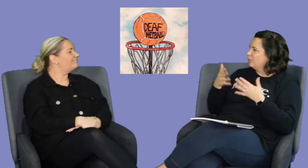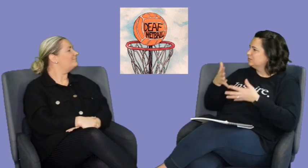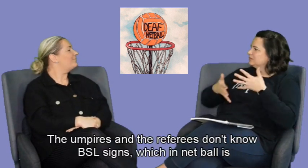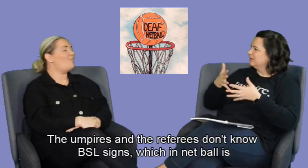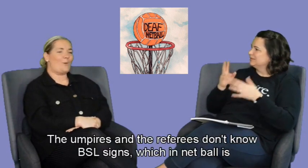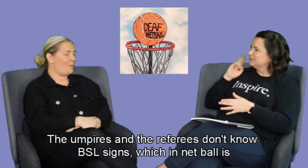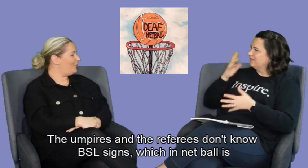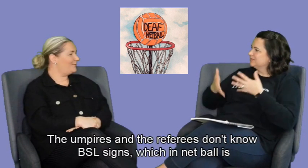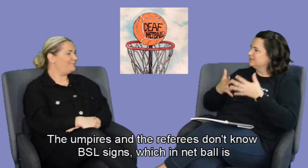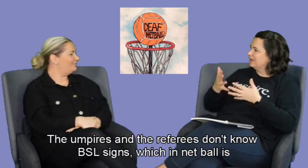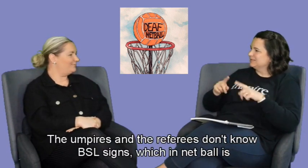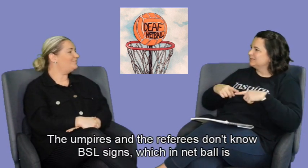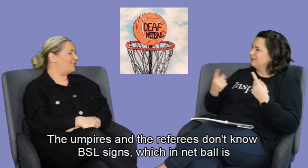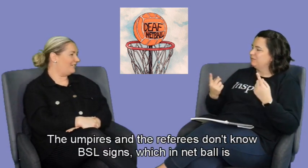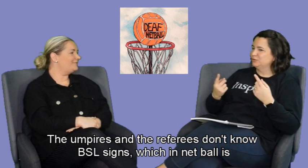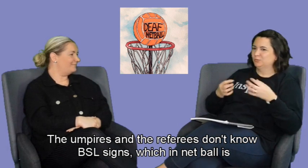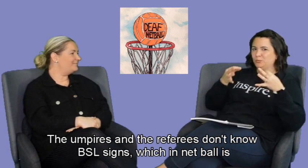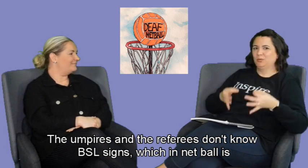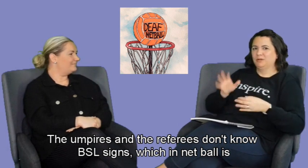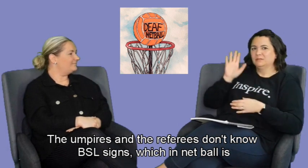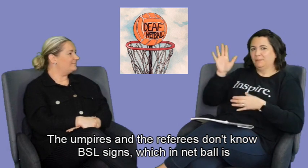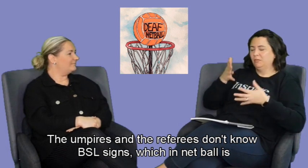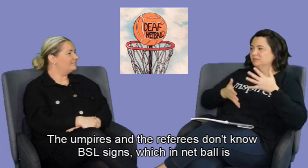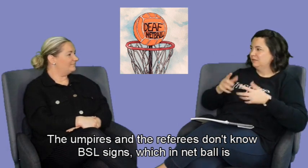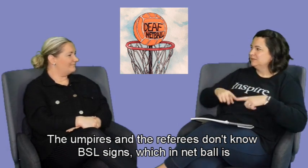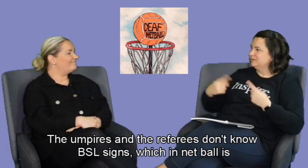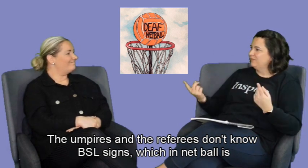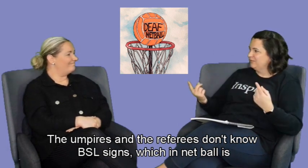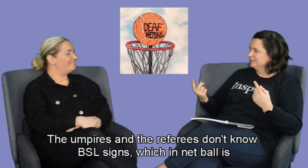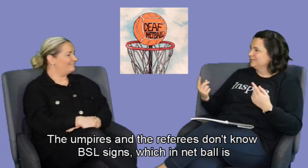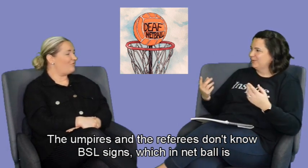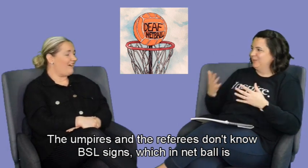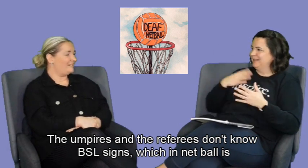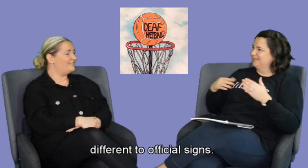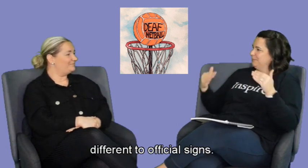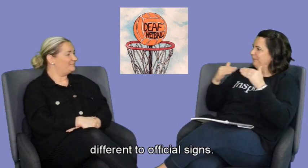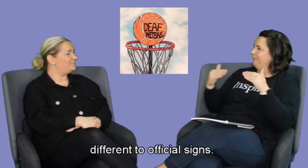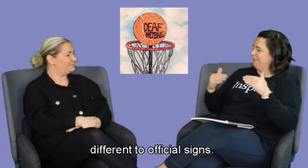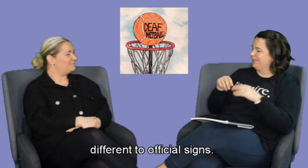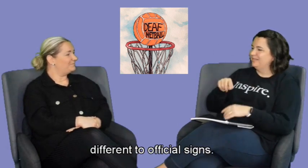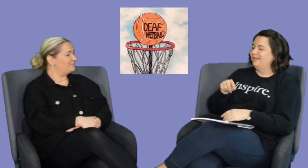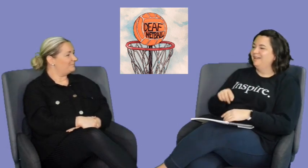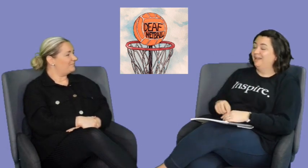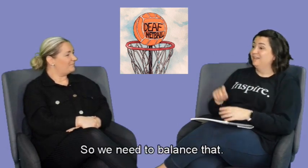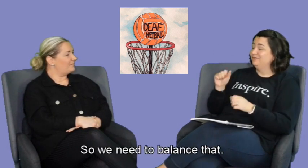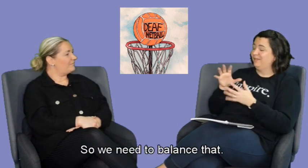The umpires and the referees don't know BSL signs, which in netball is different to official signs. So we need to